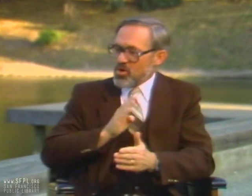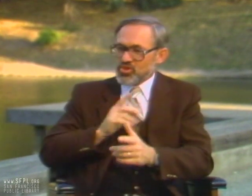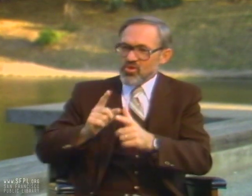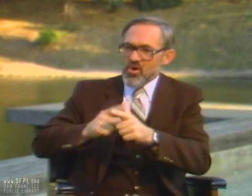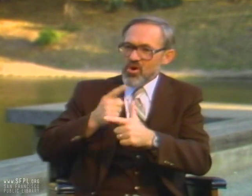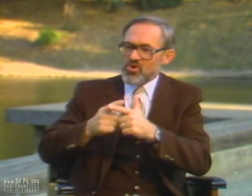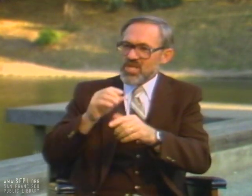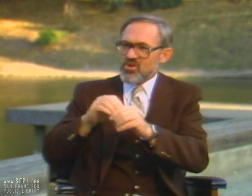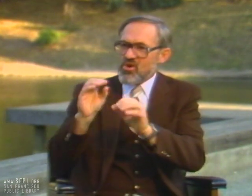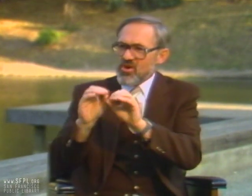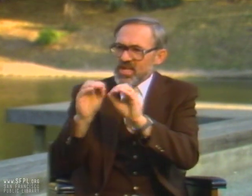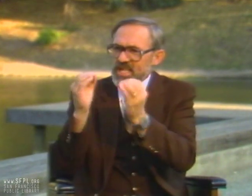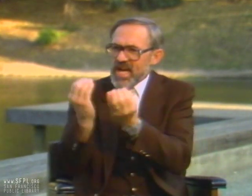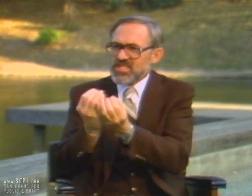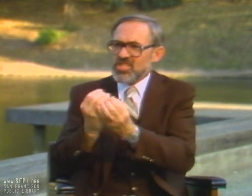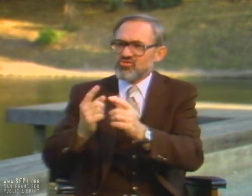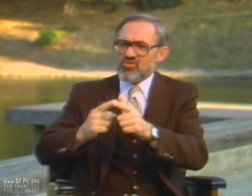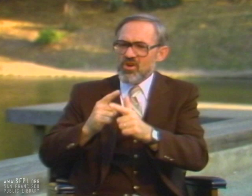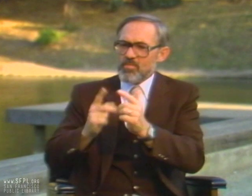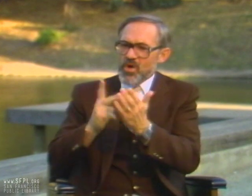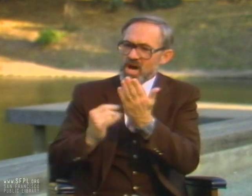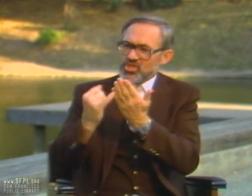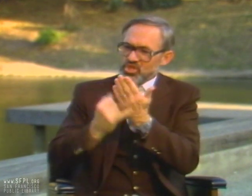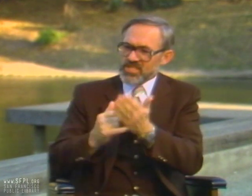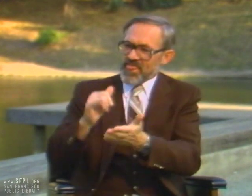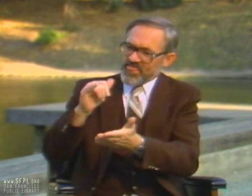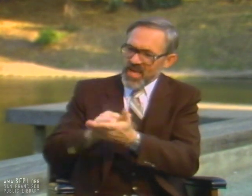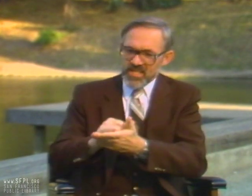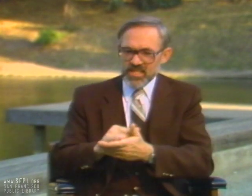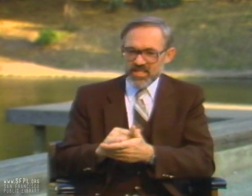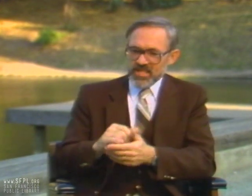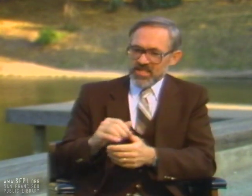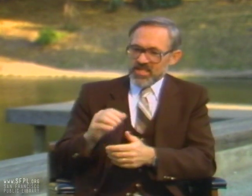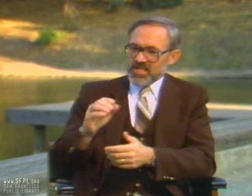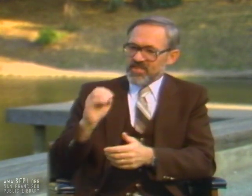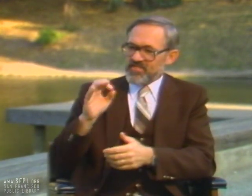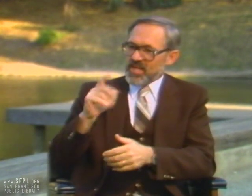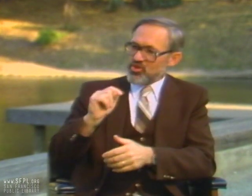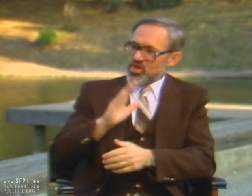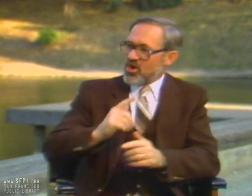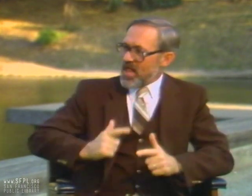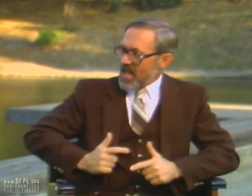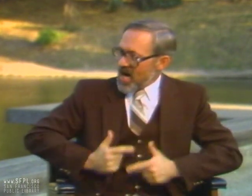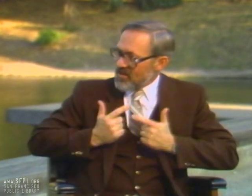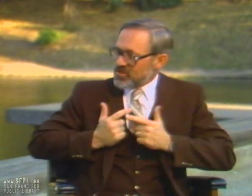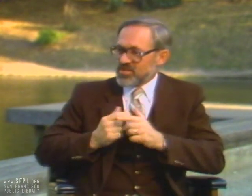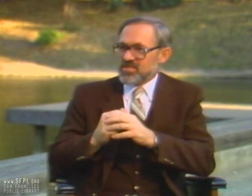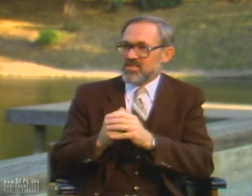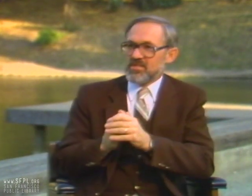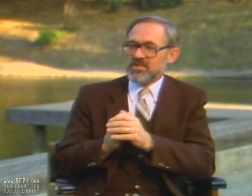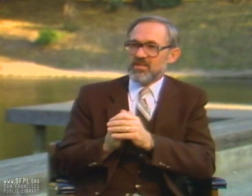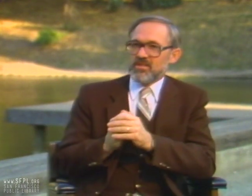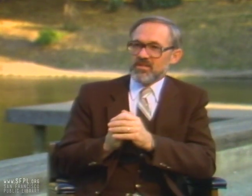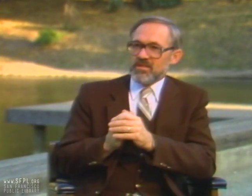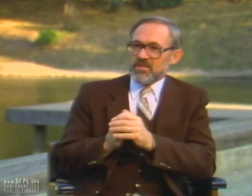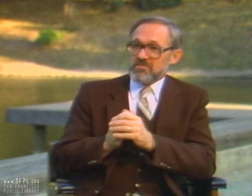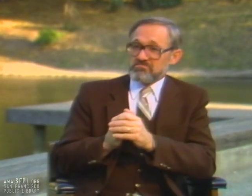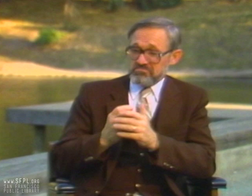in school boards and in organizations or projects that affect their lives. I